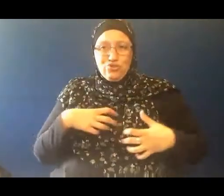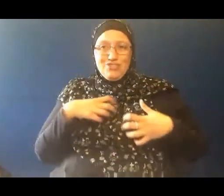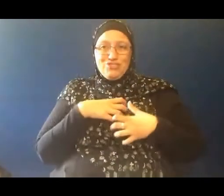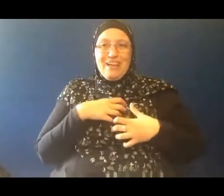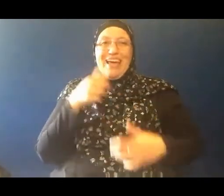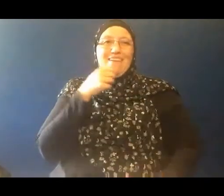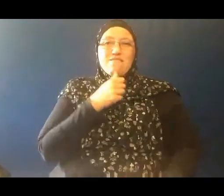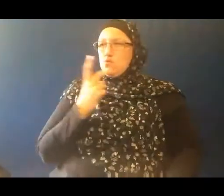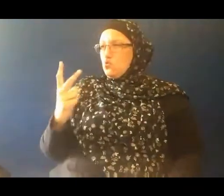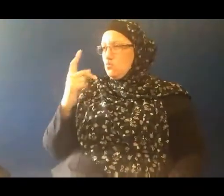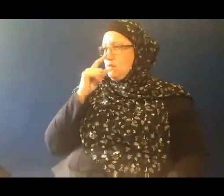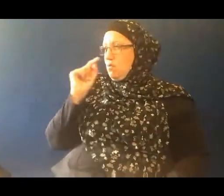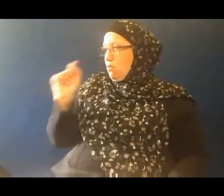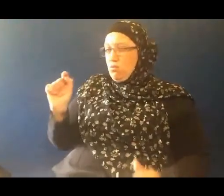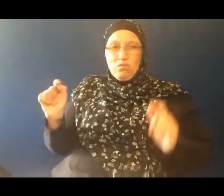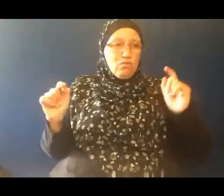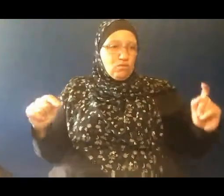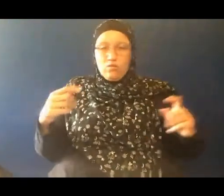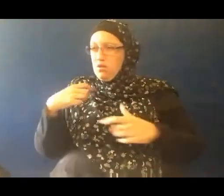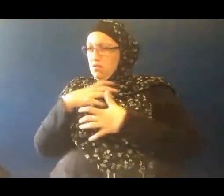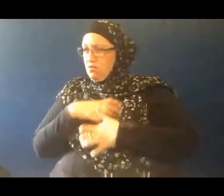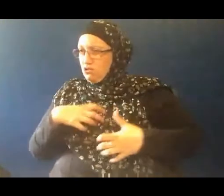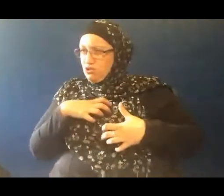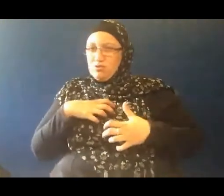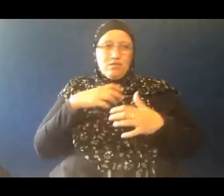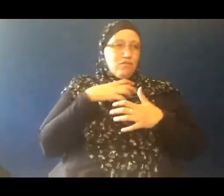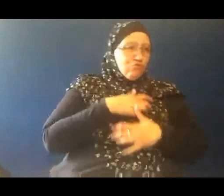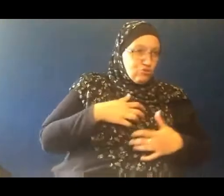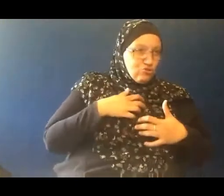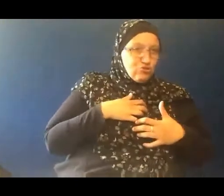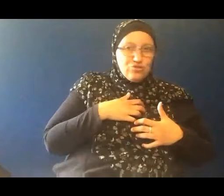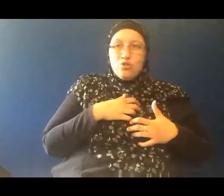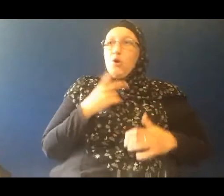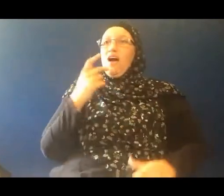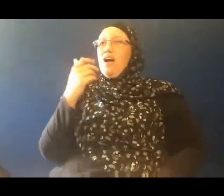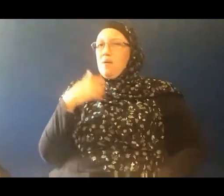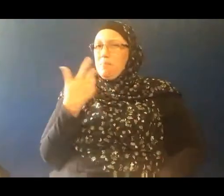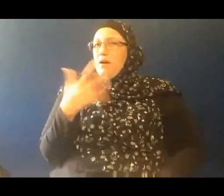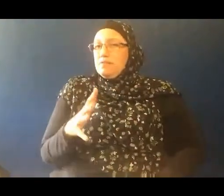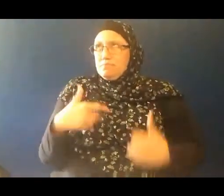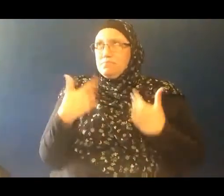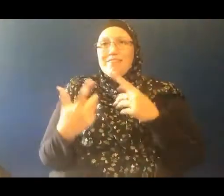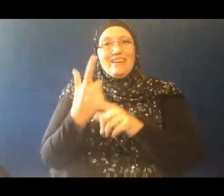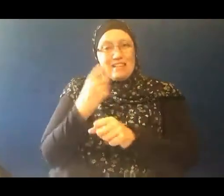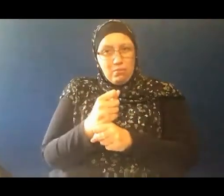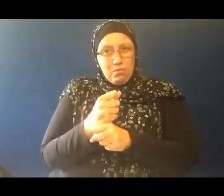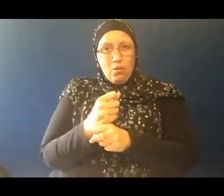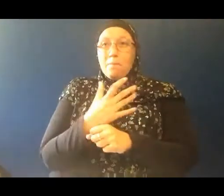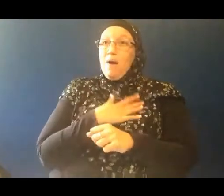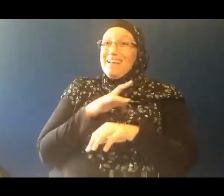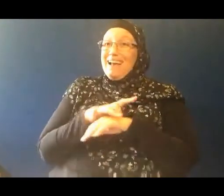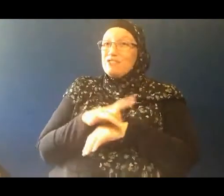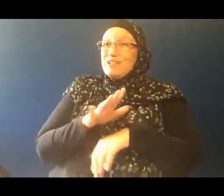same issue. I have met myself in my counseling sessions. Two families, both have lost their dears.